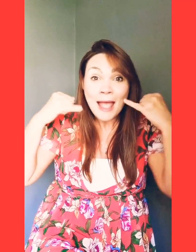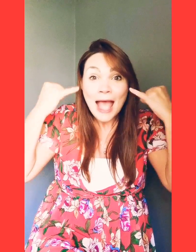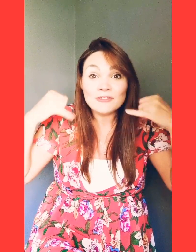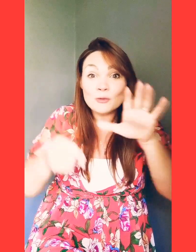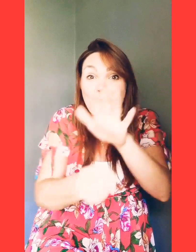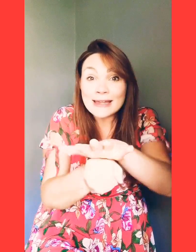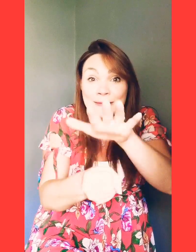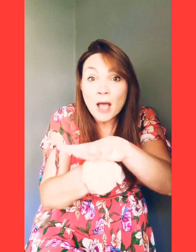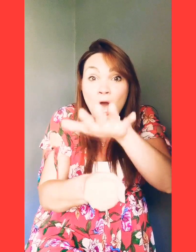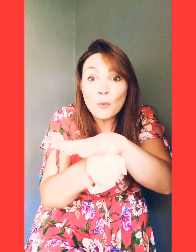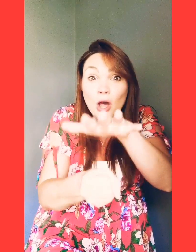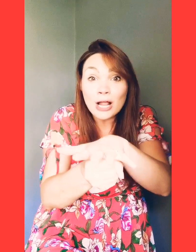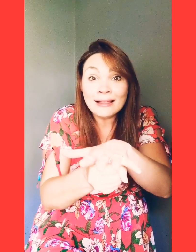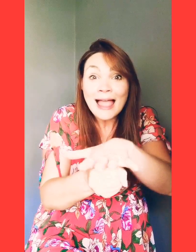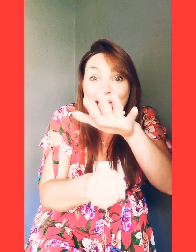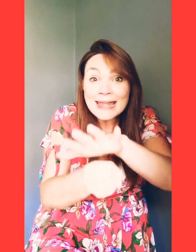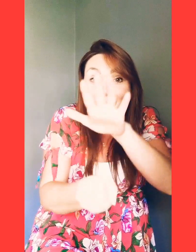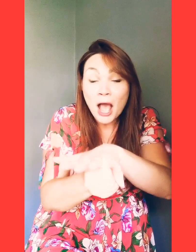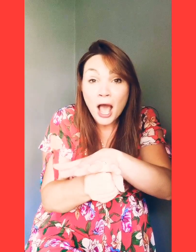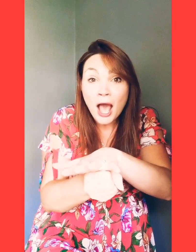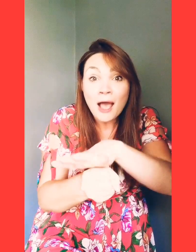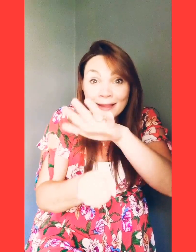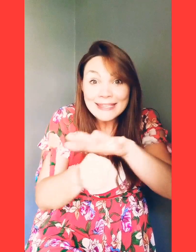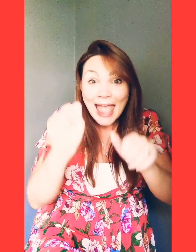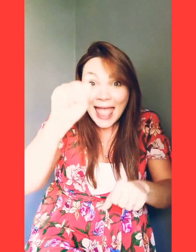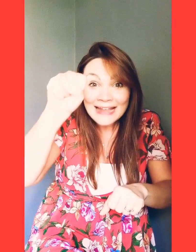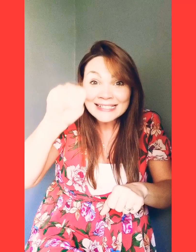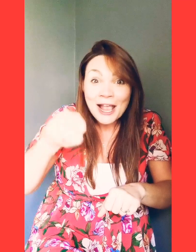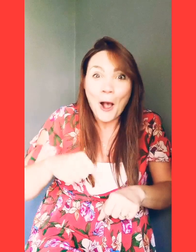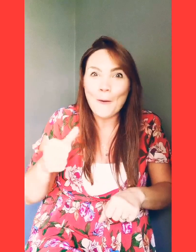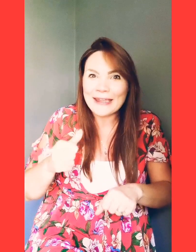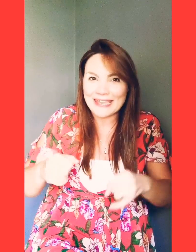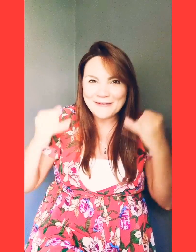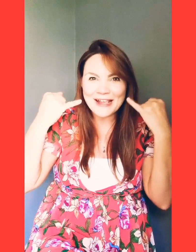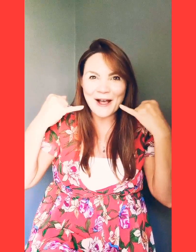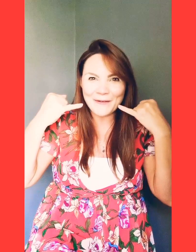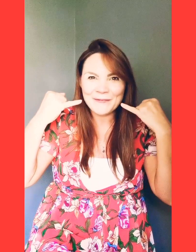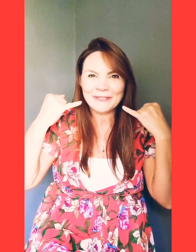have you got any more wool? Any more? Yes! Okay, here we go.